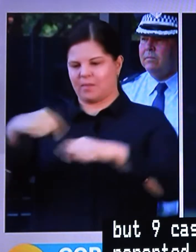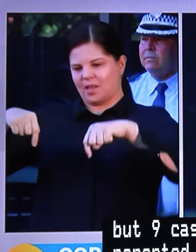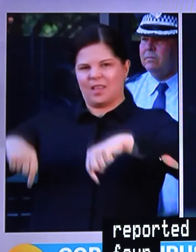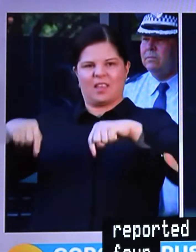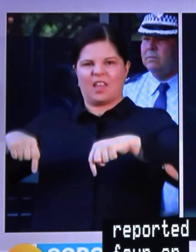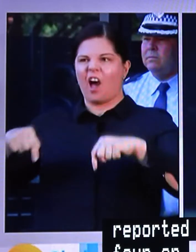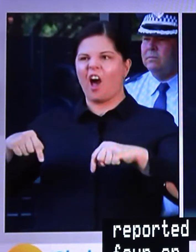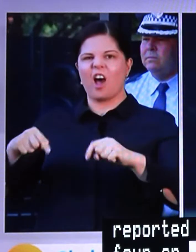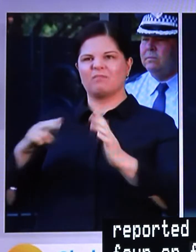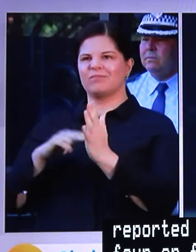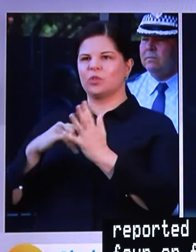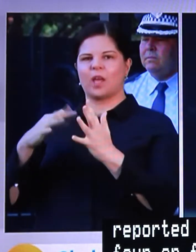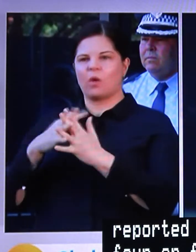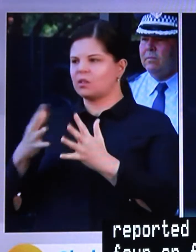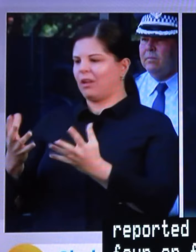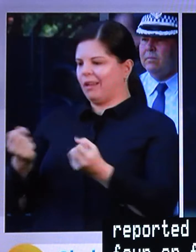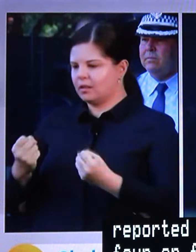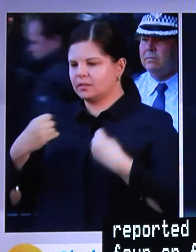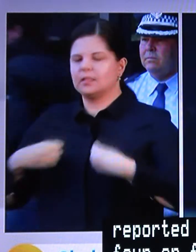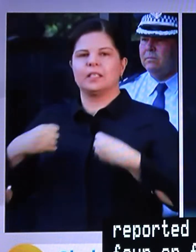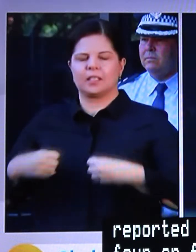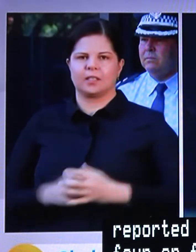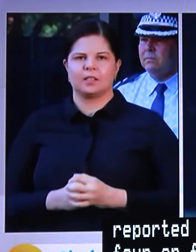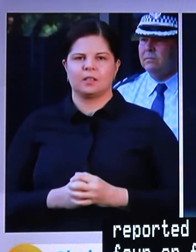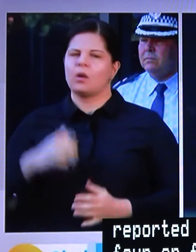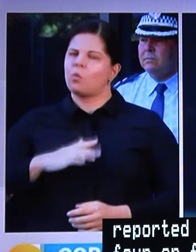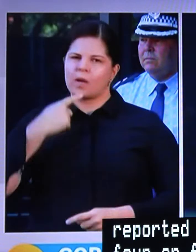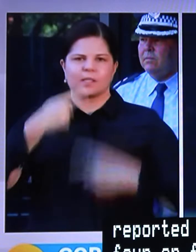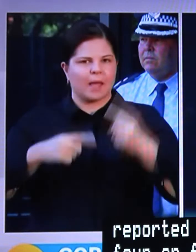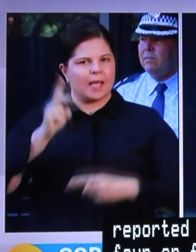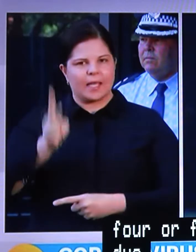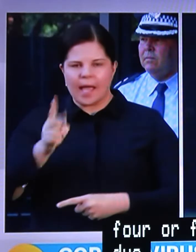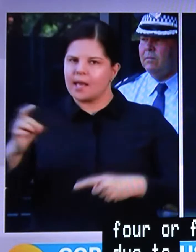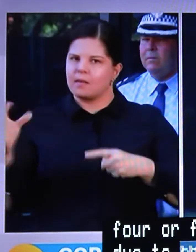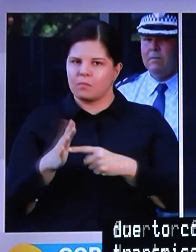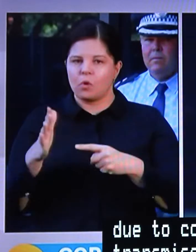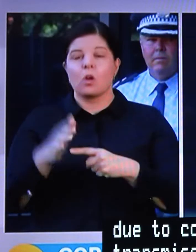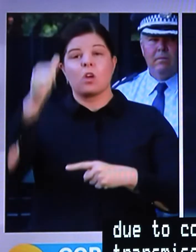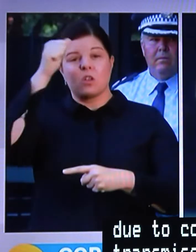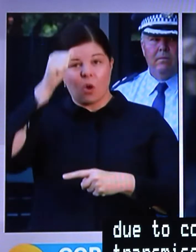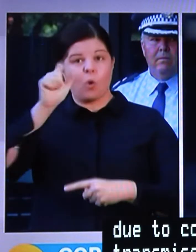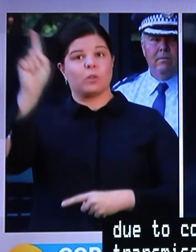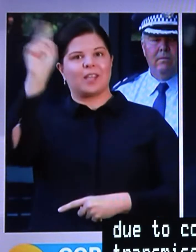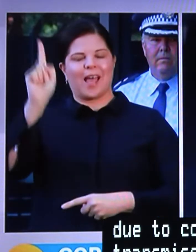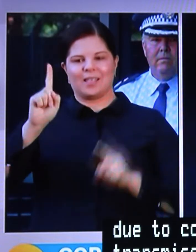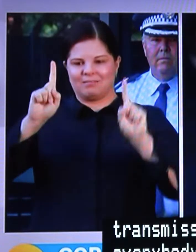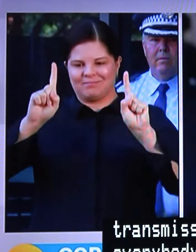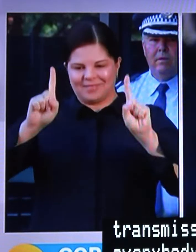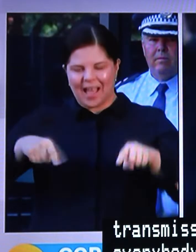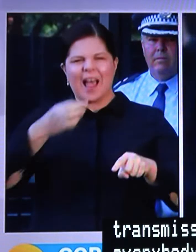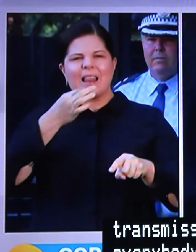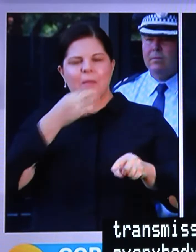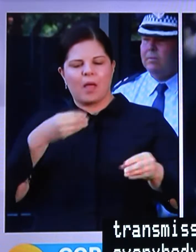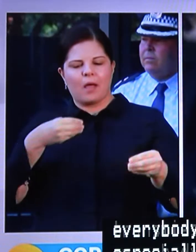community transmission. Can I stress to everybody how important it is, especially as we're easing restrictions, to get